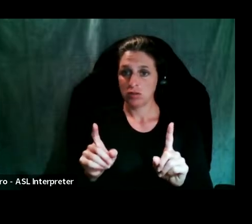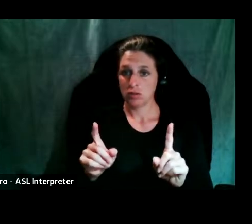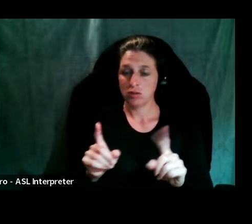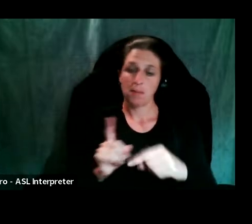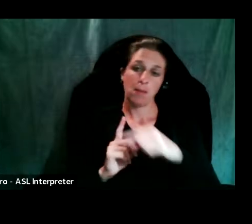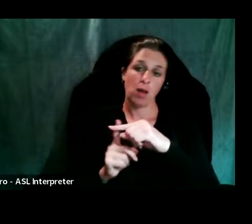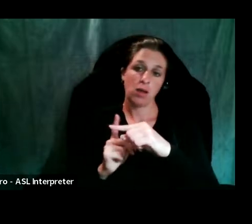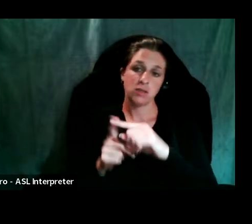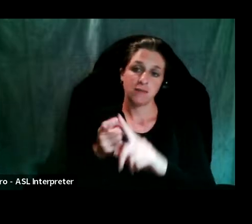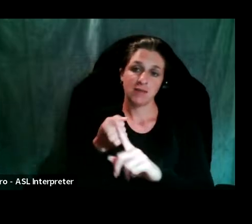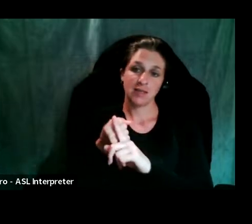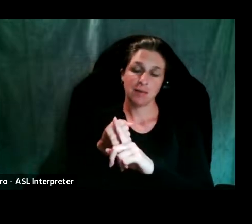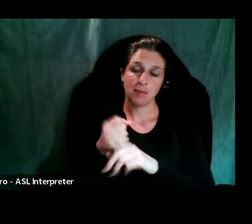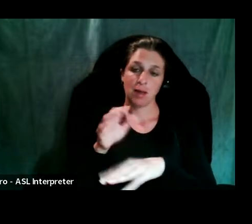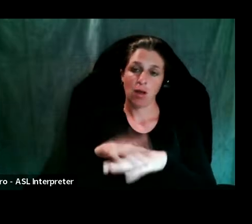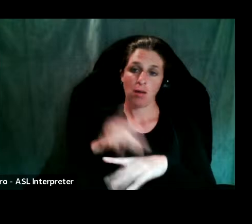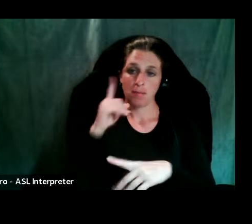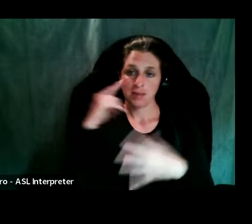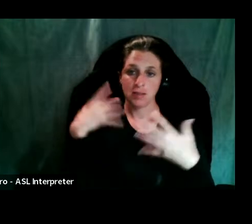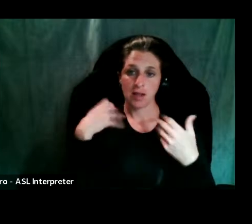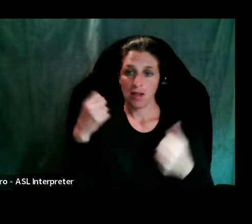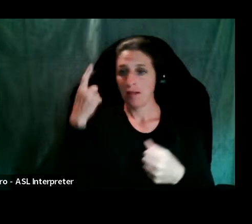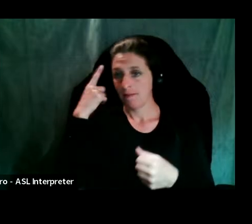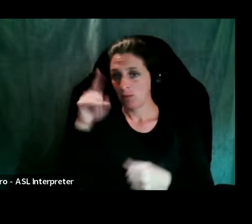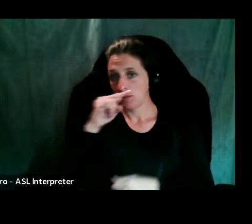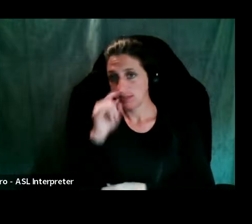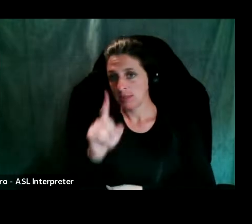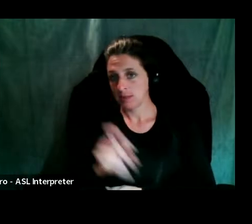positive impact on mental health for kids?